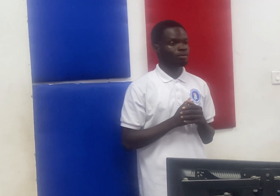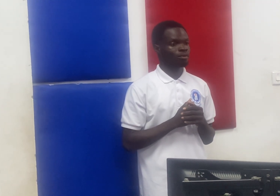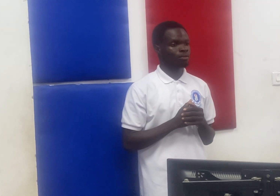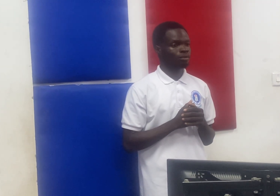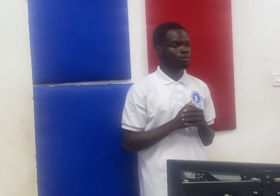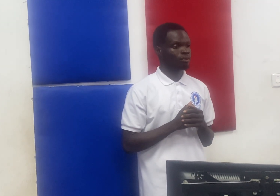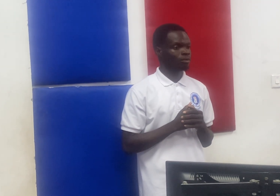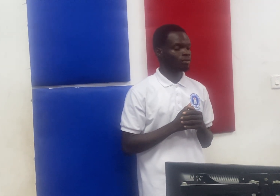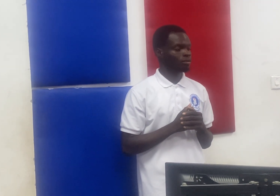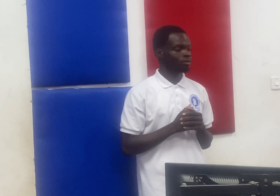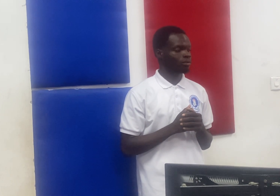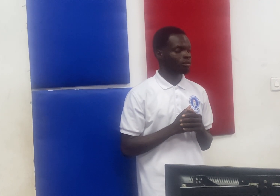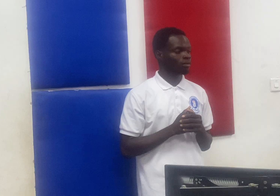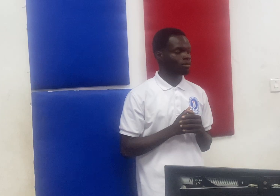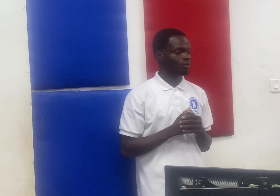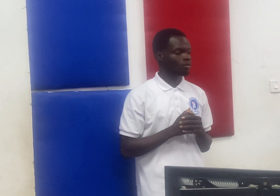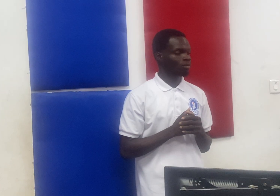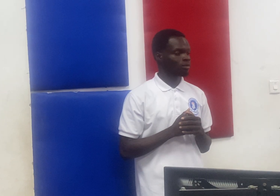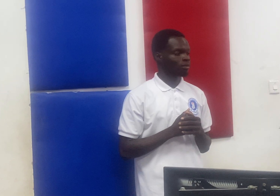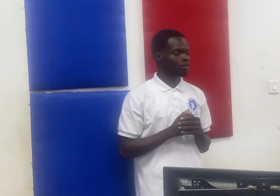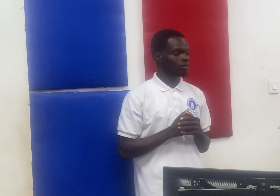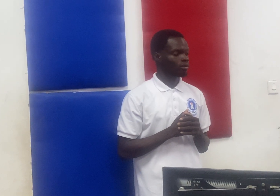Okay, please can you kindly come again?